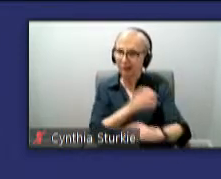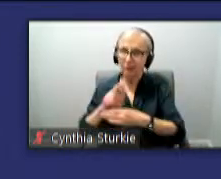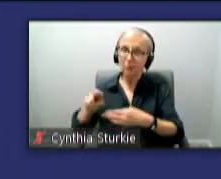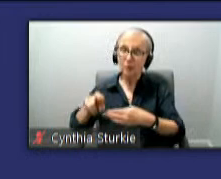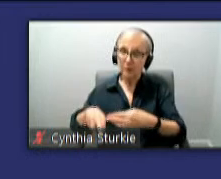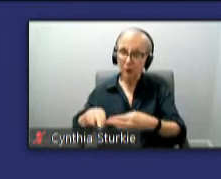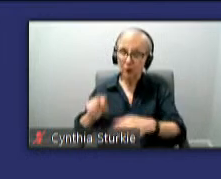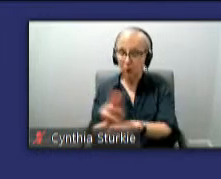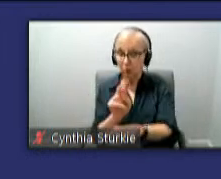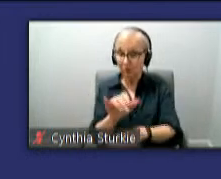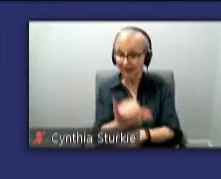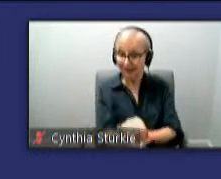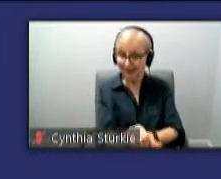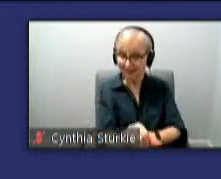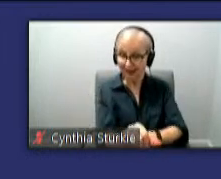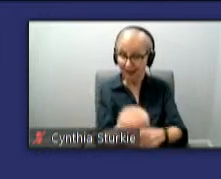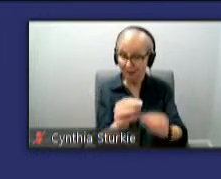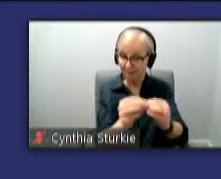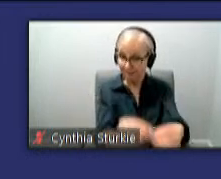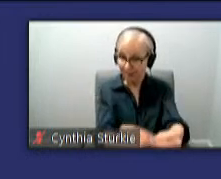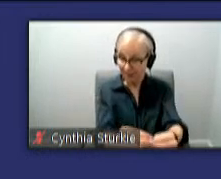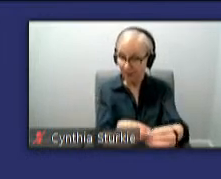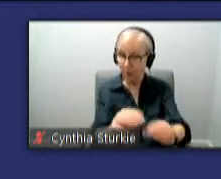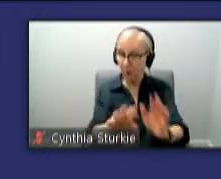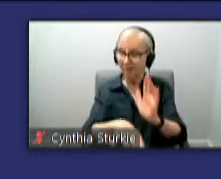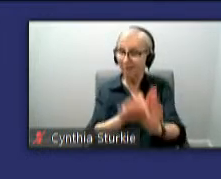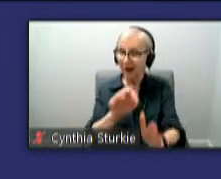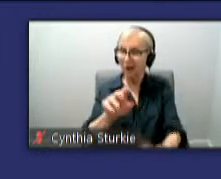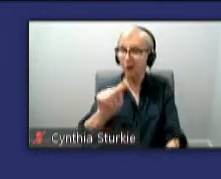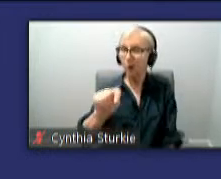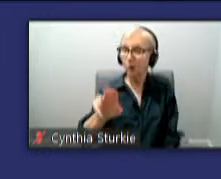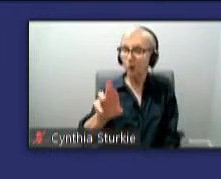we were able to estimate trends of disease within a community